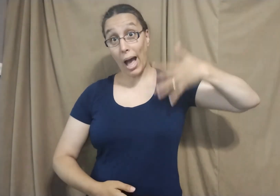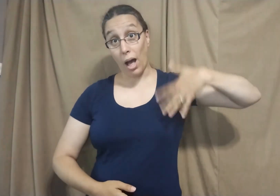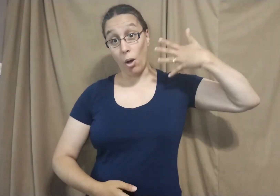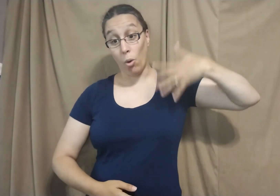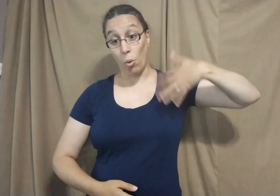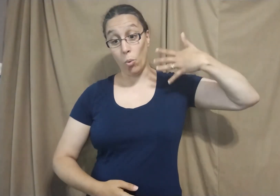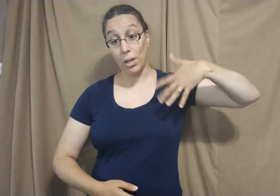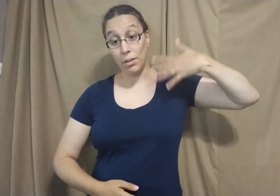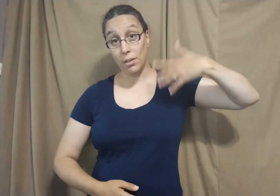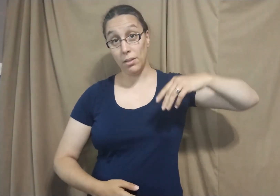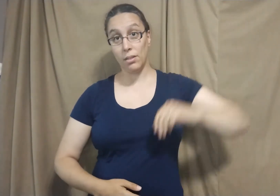wow,